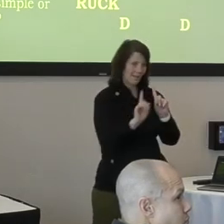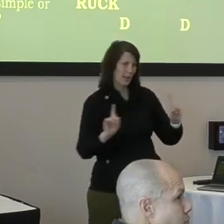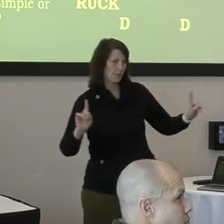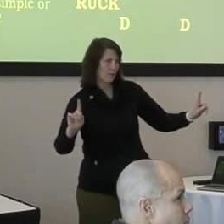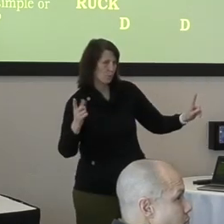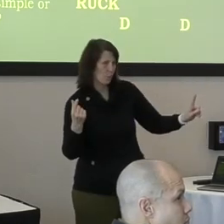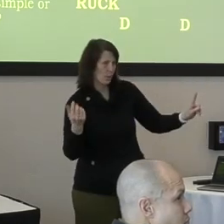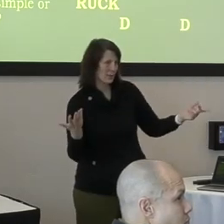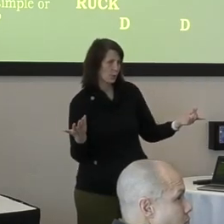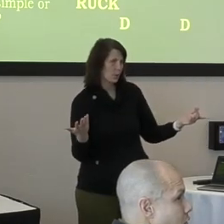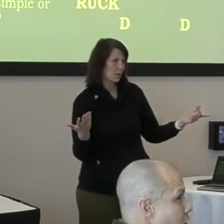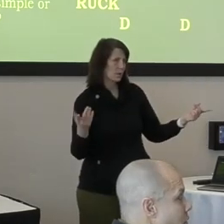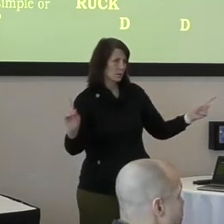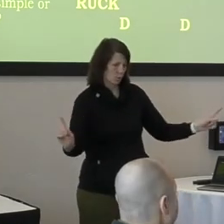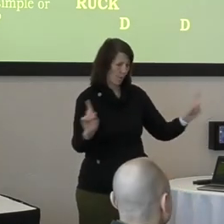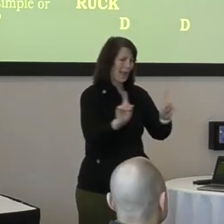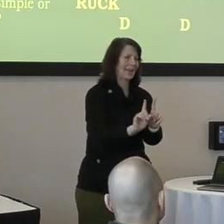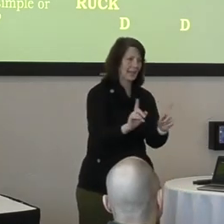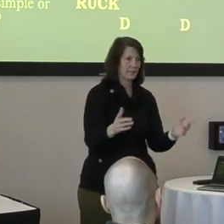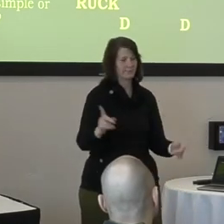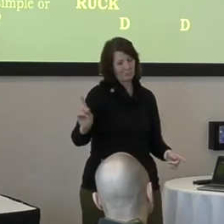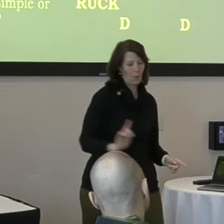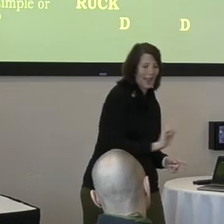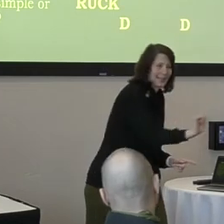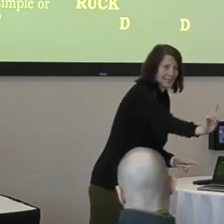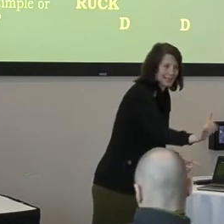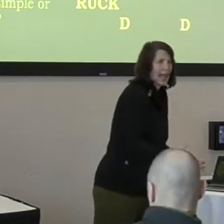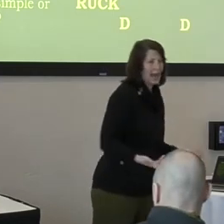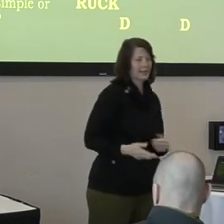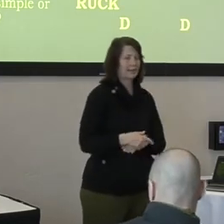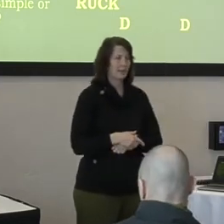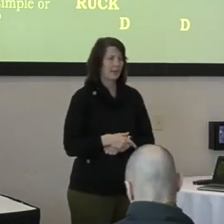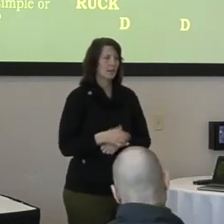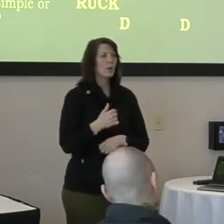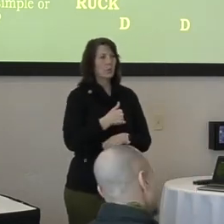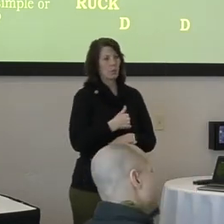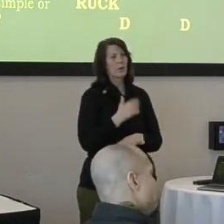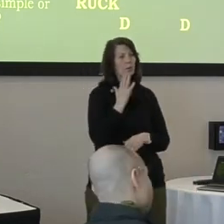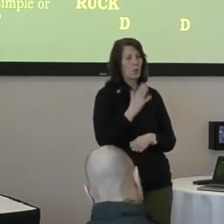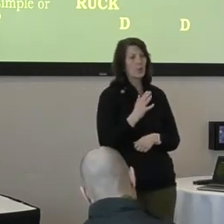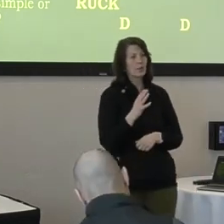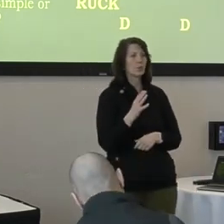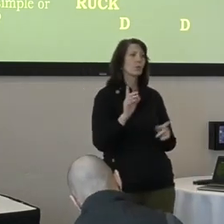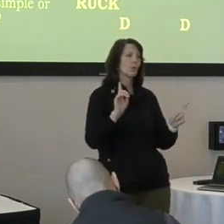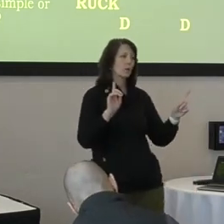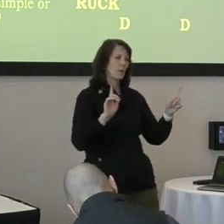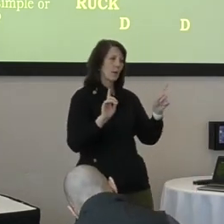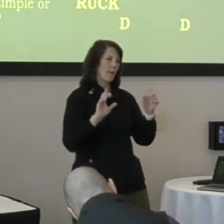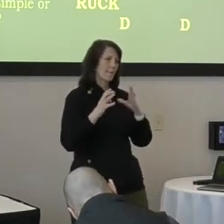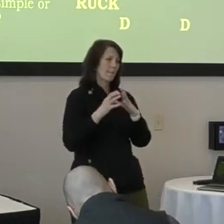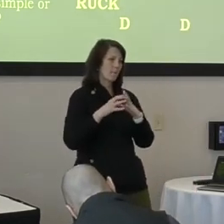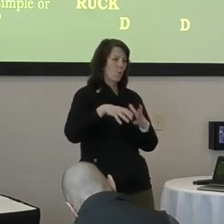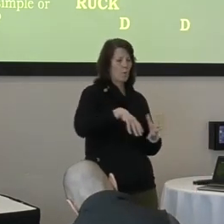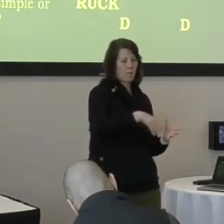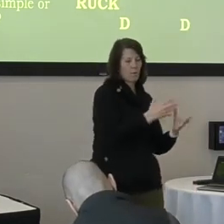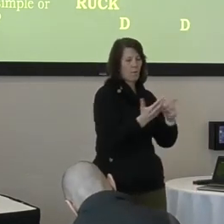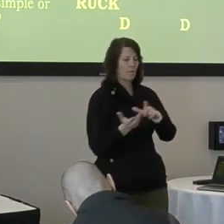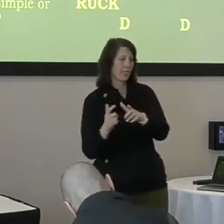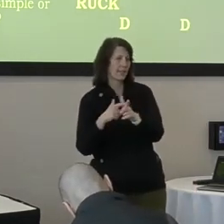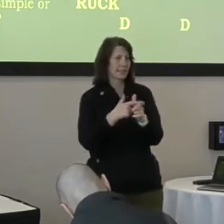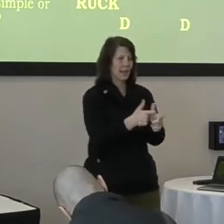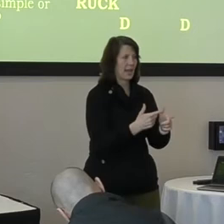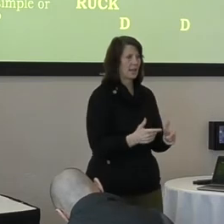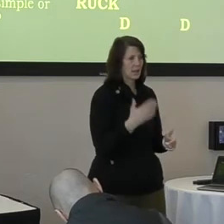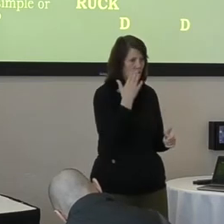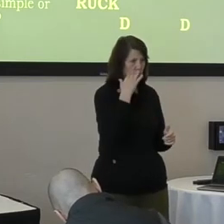out, what do we do? Right back inside, right? We're going to move the attack to where the defenders are.